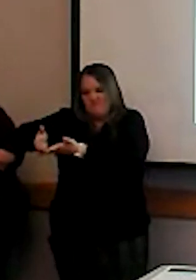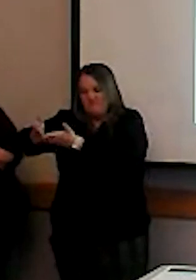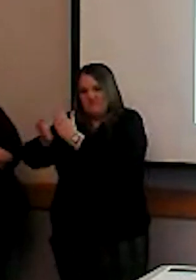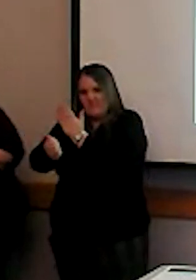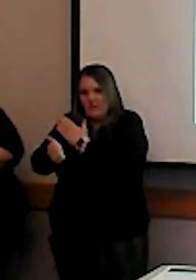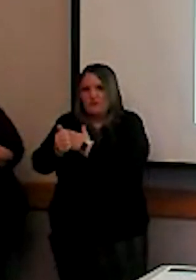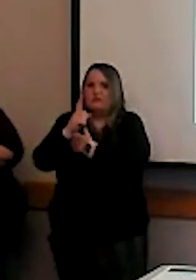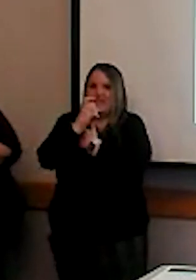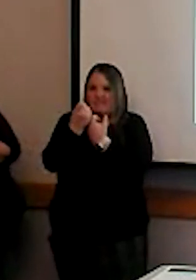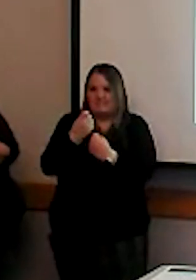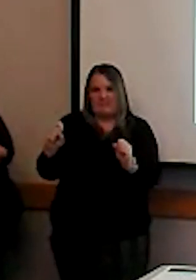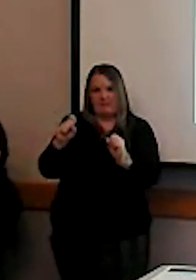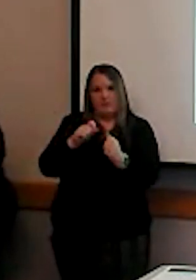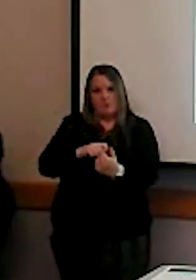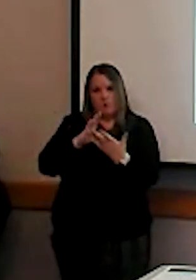that safely,